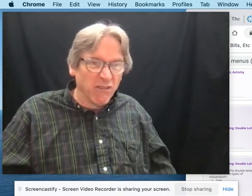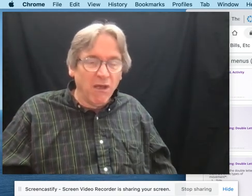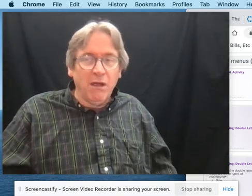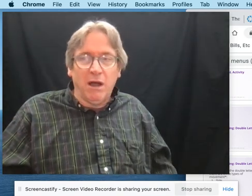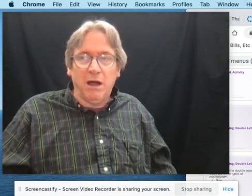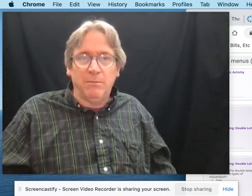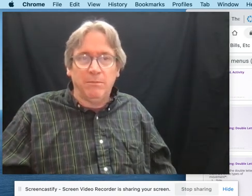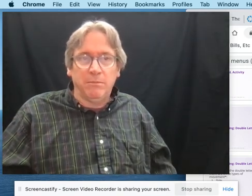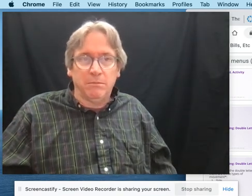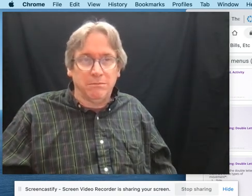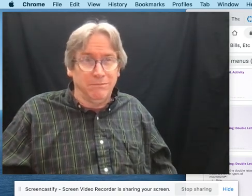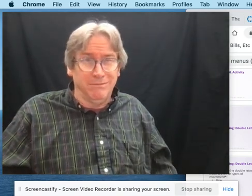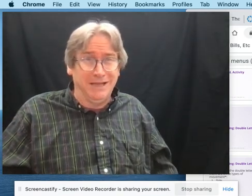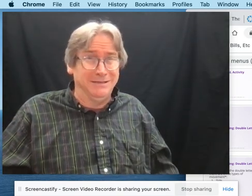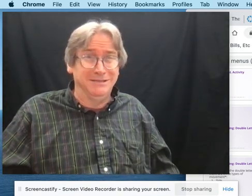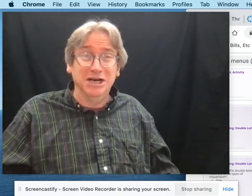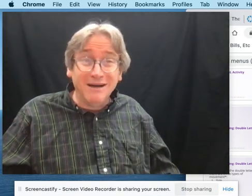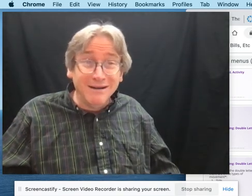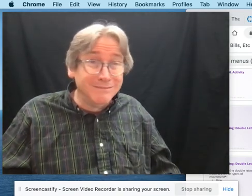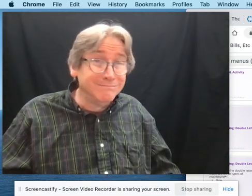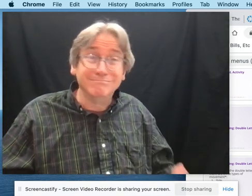it is.